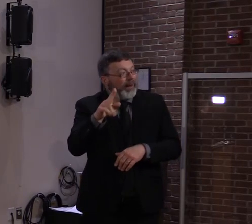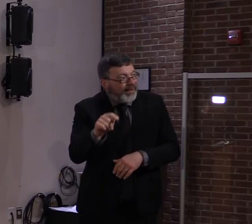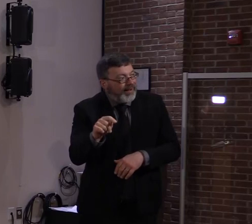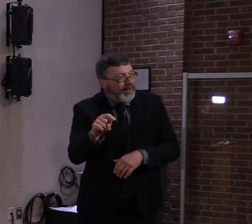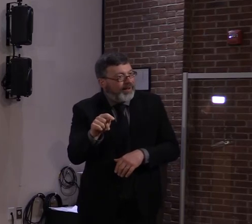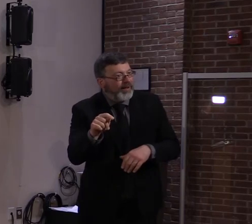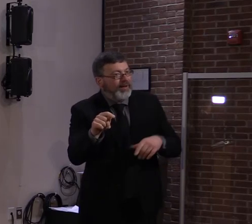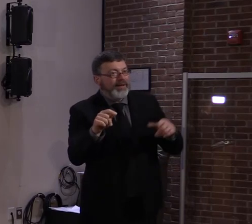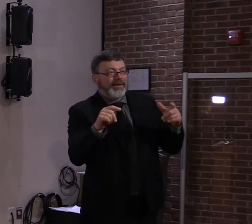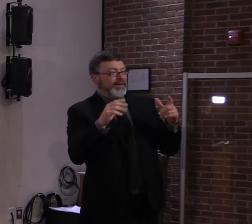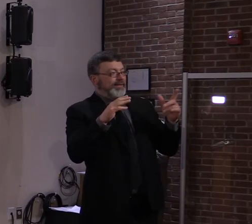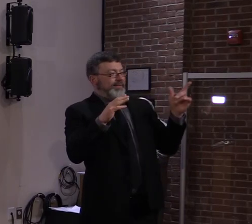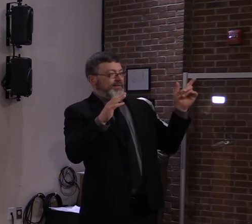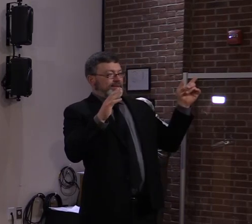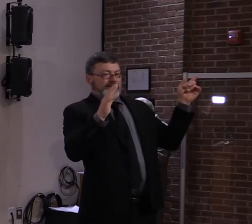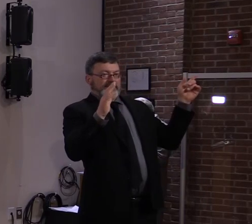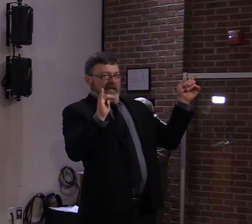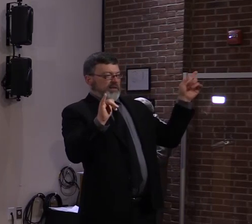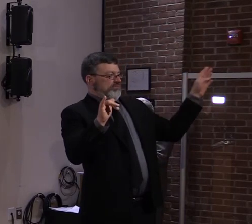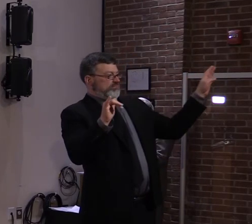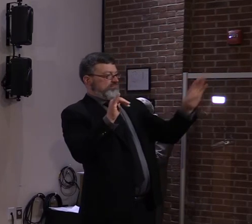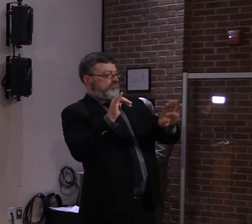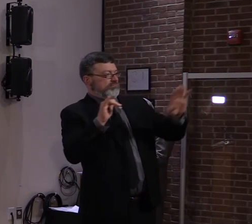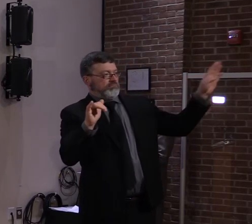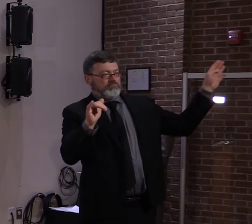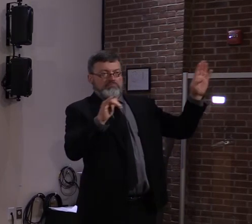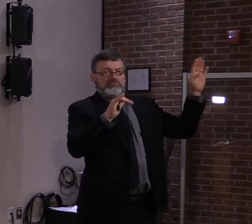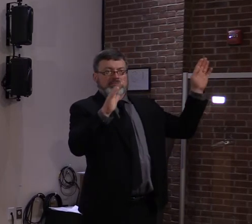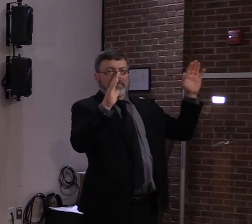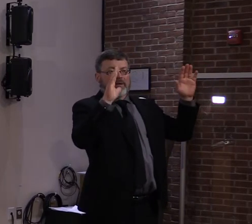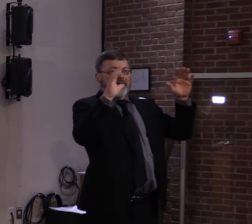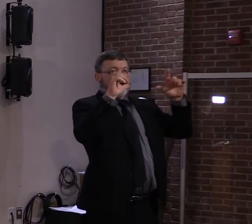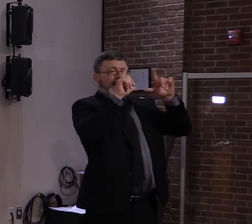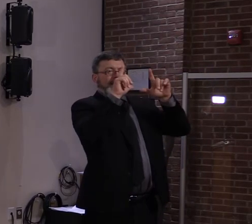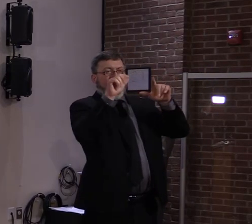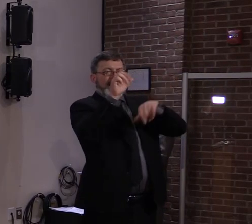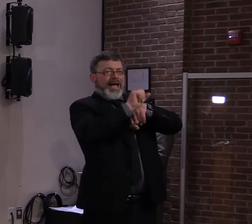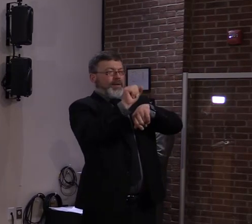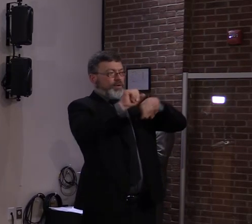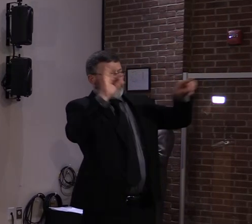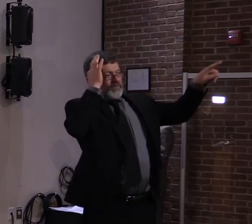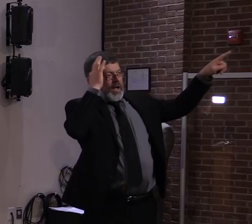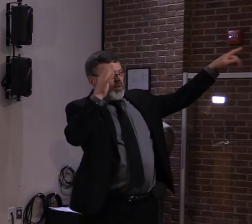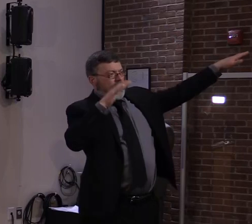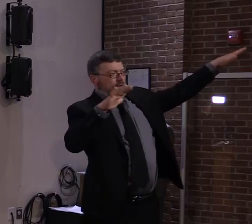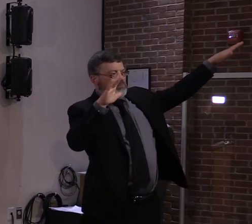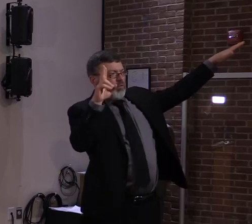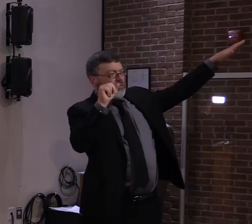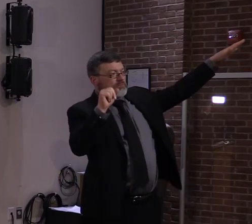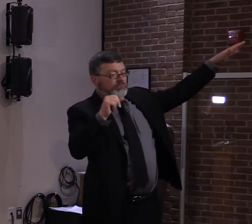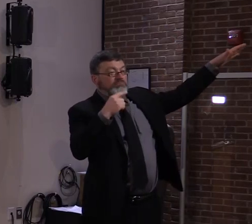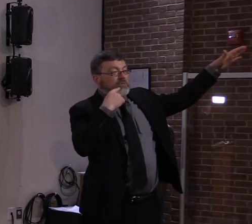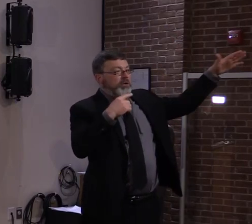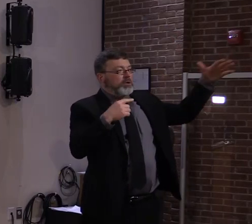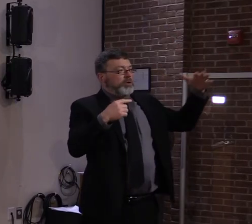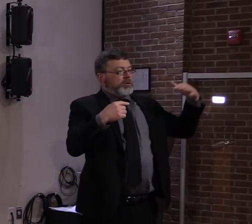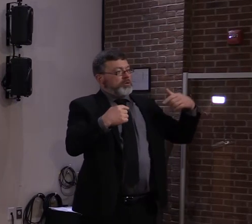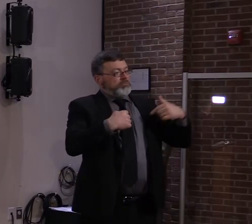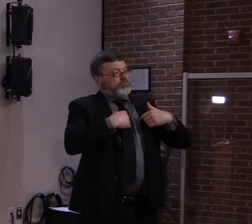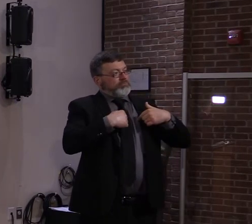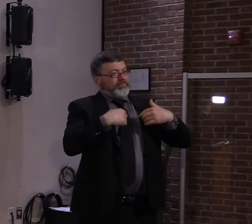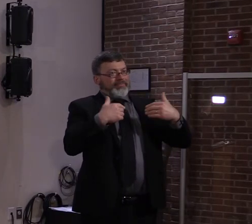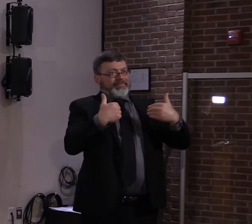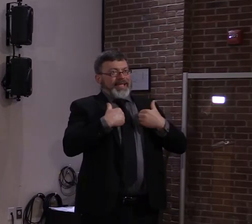about individuals suffering from long-haul COVID conditions. And technically, under